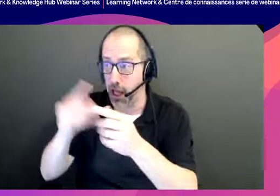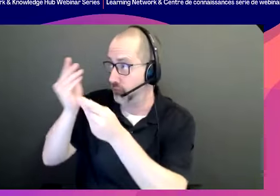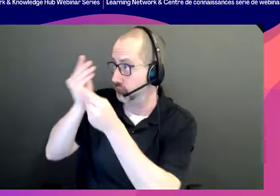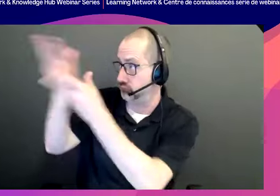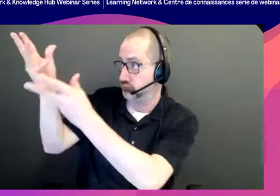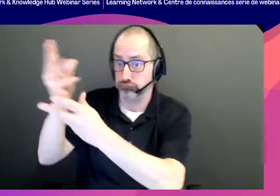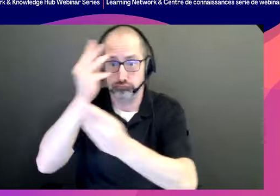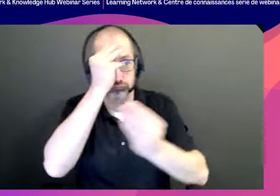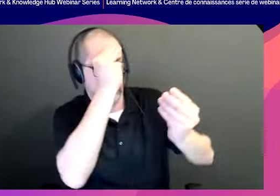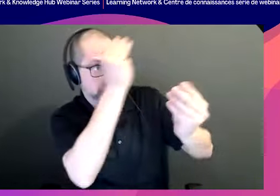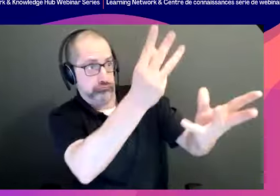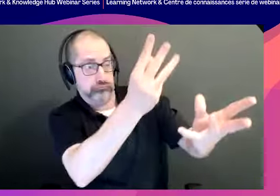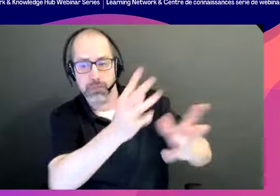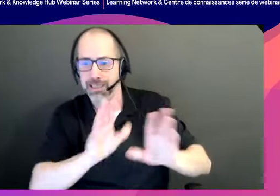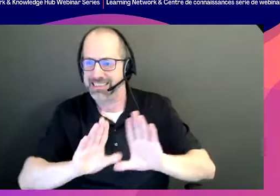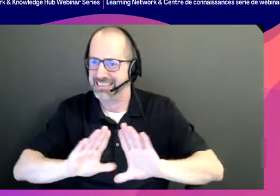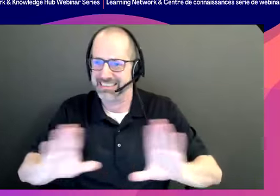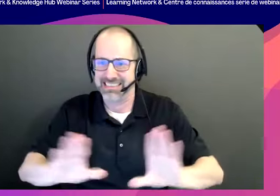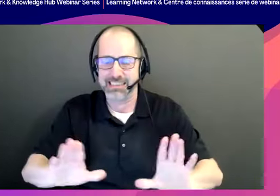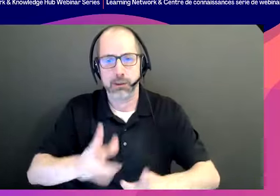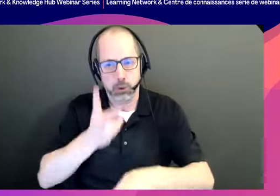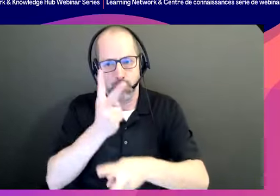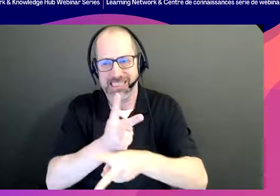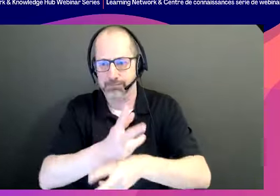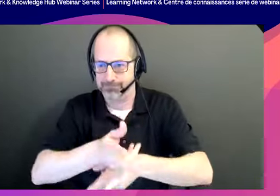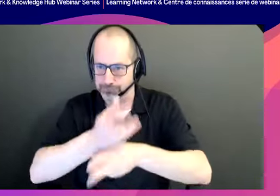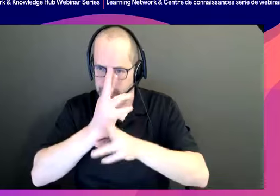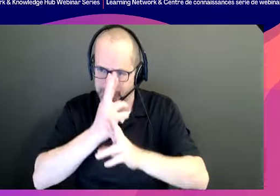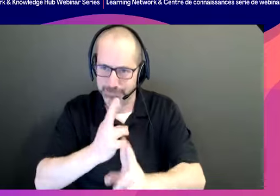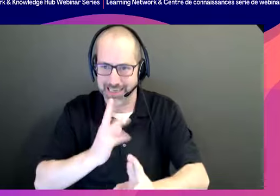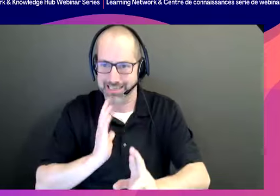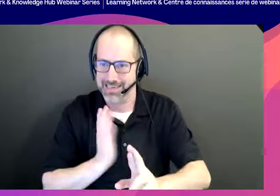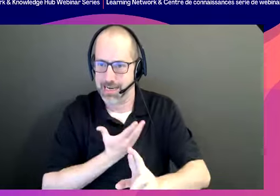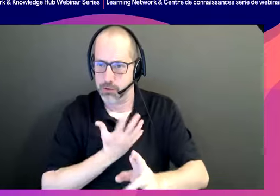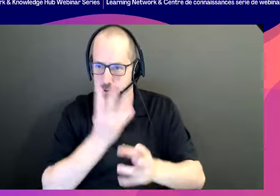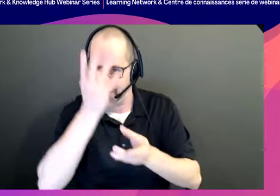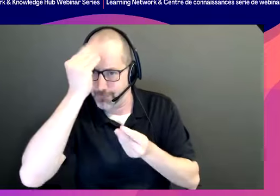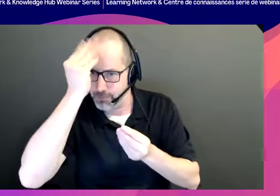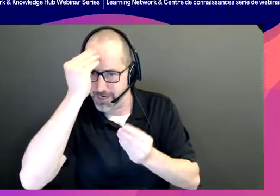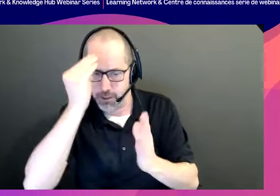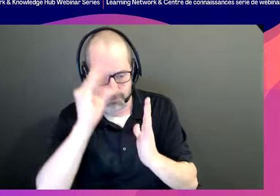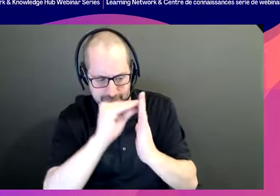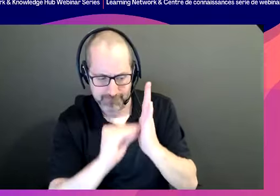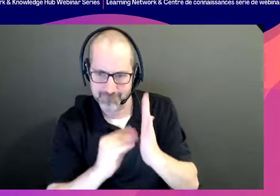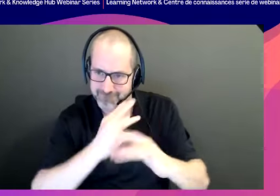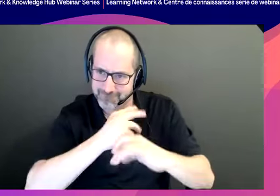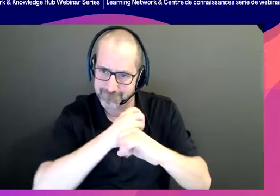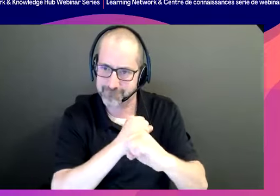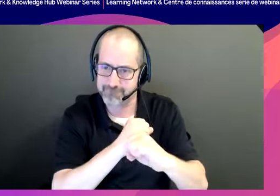keep that, you know, respected, and just let them know that we're holding on to